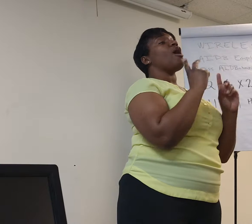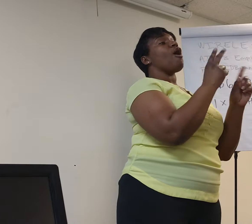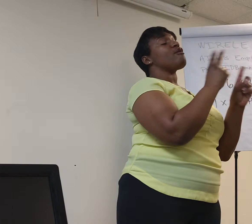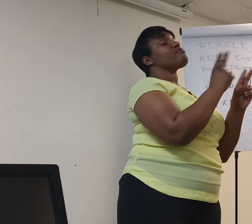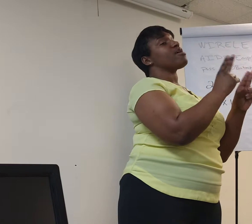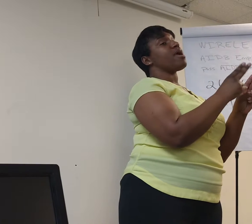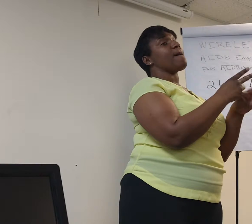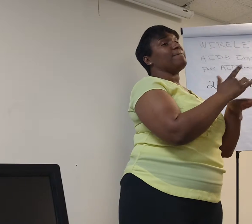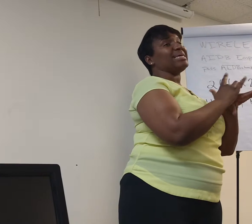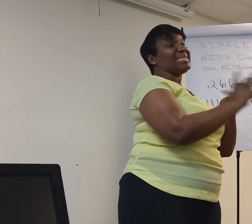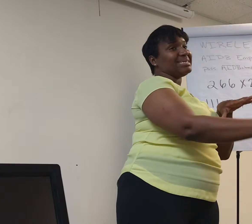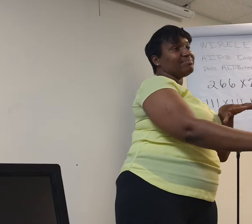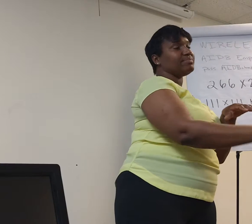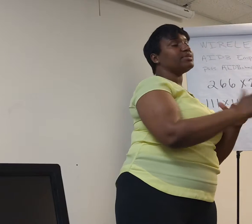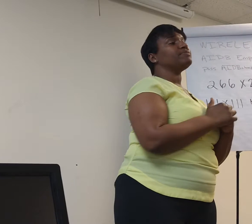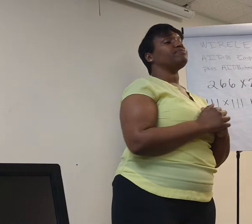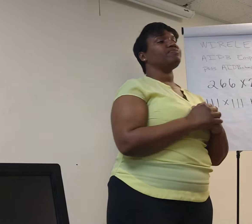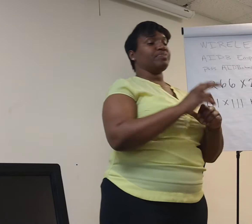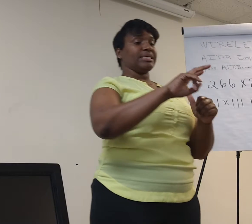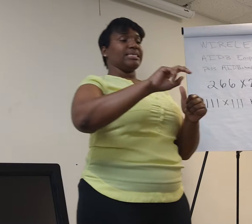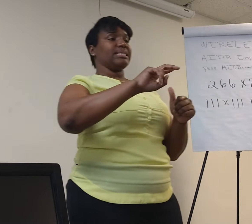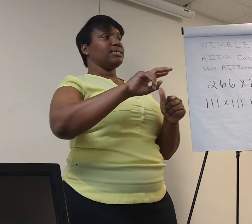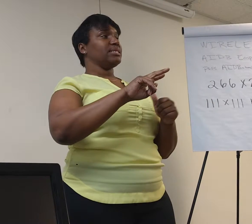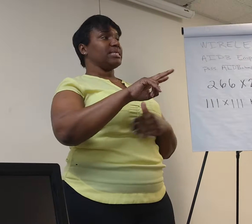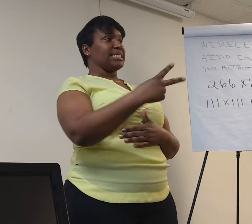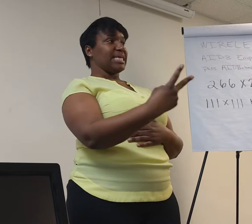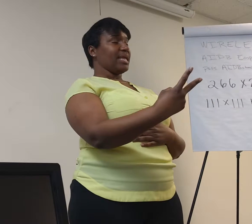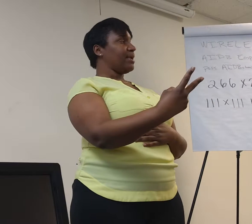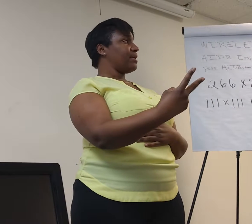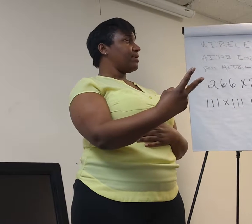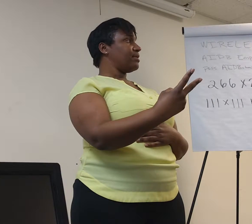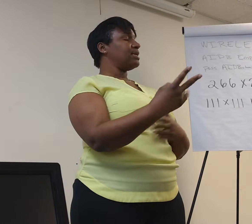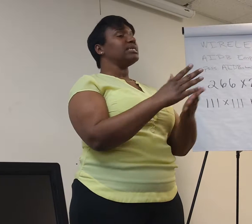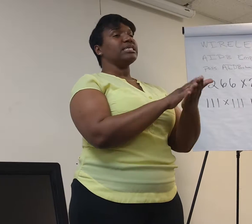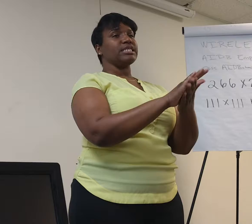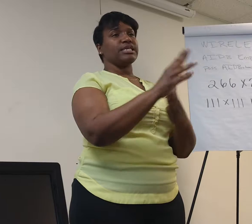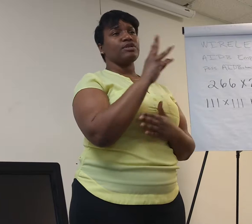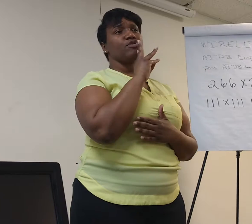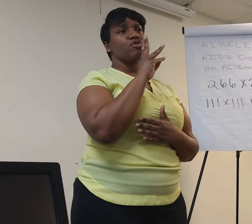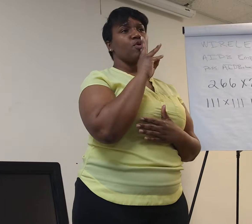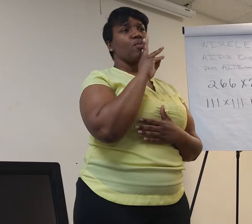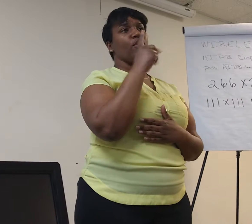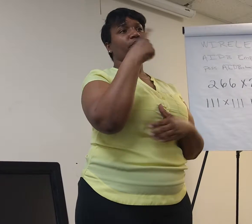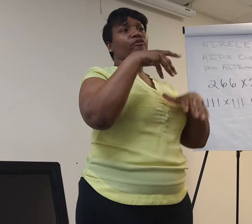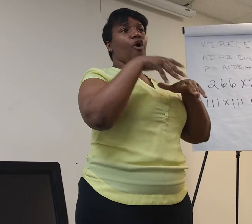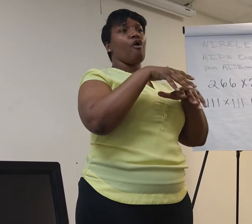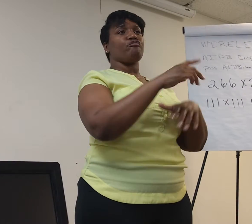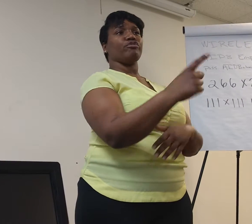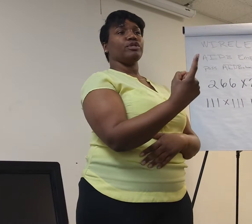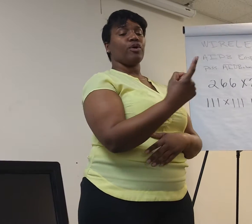second sink has what kind of water? It's the clean water, yep, for rinse. And the third sink has what in it?